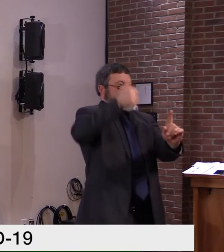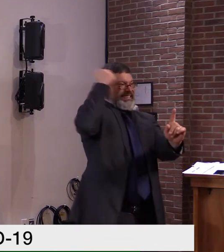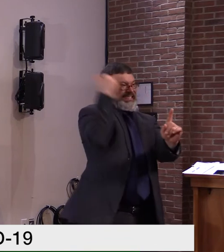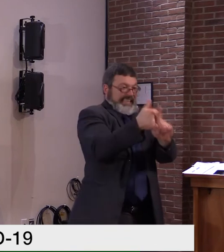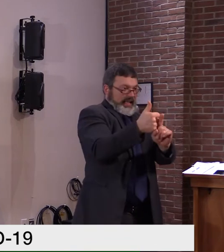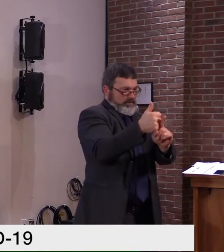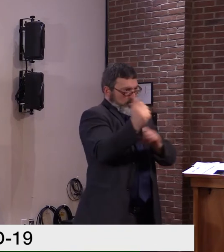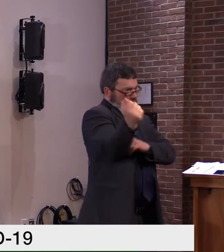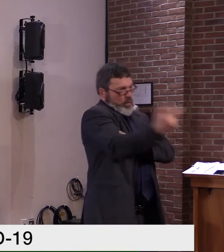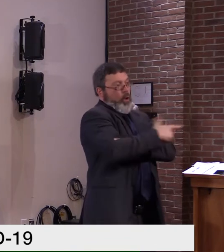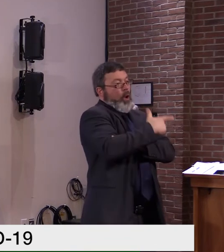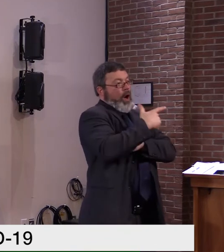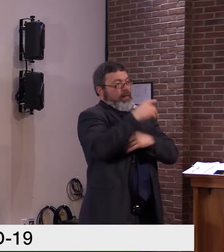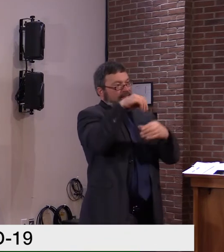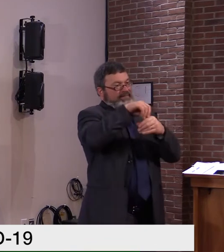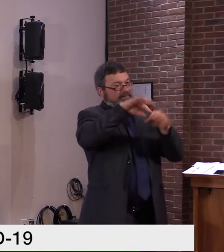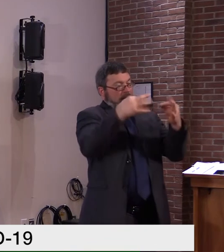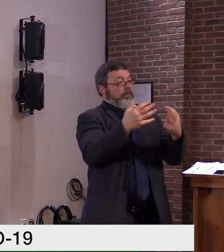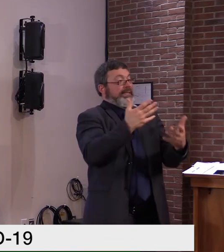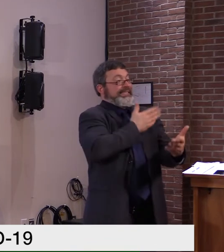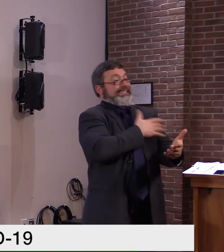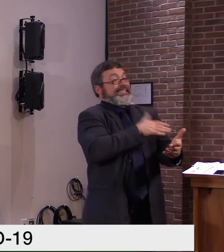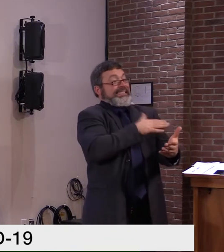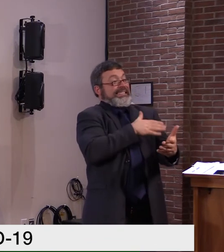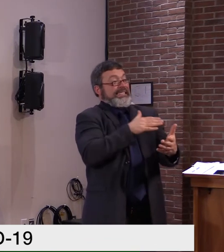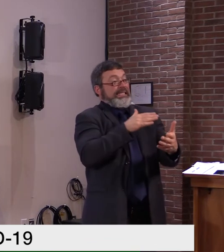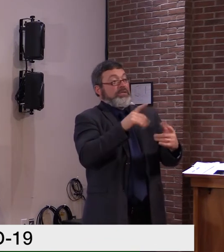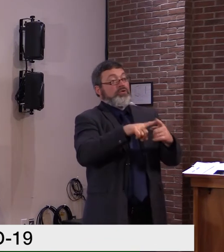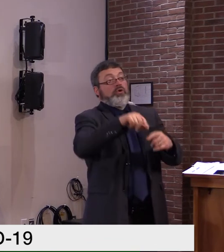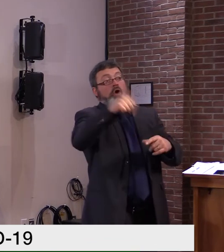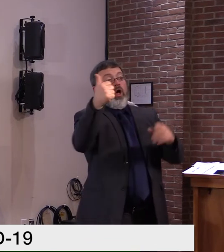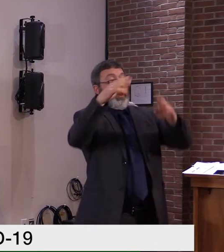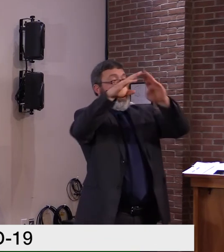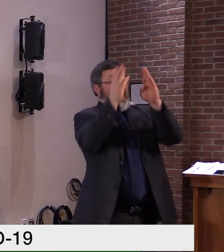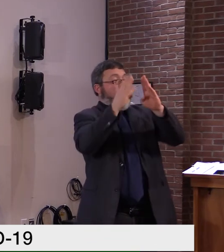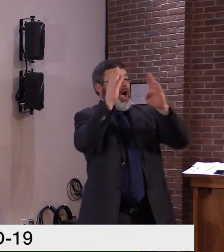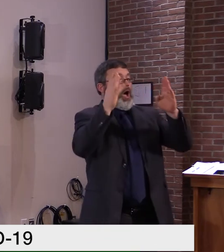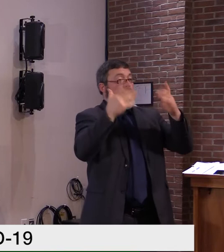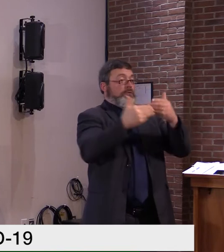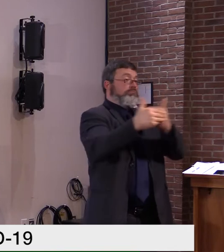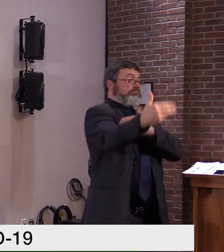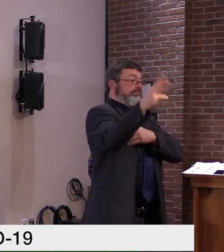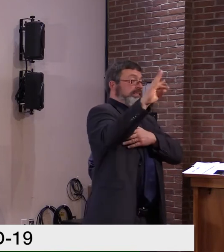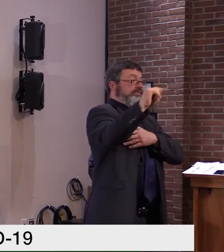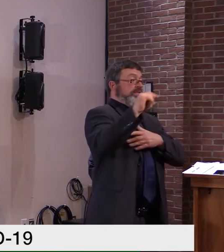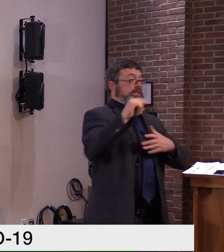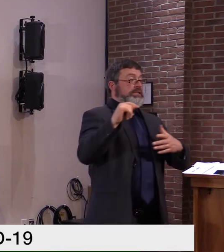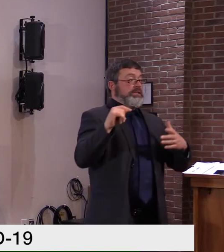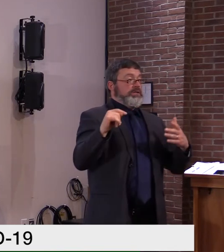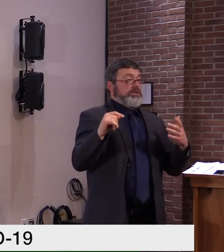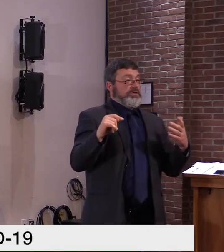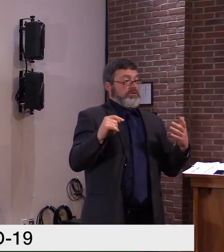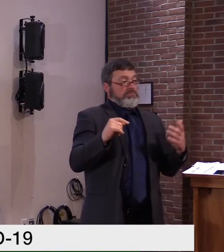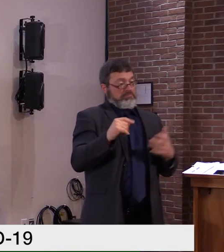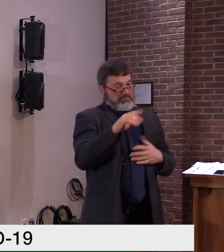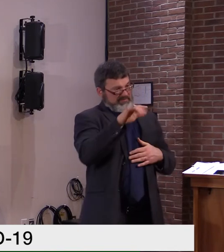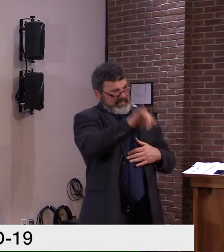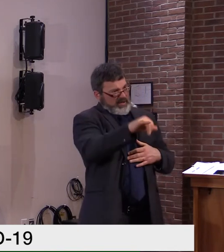from a distance away, and they were all part of one family. I'm not sure